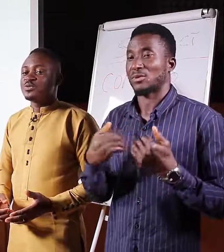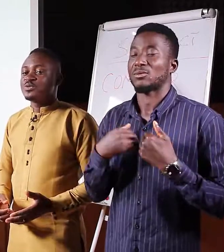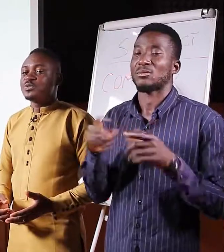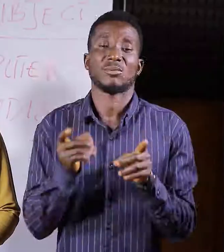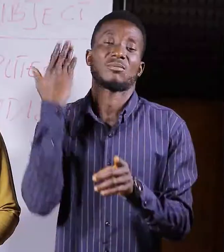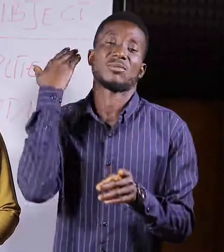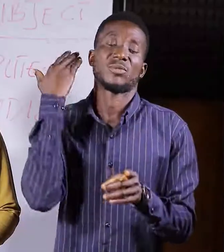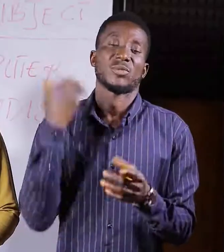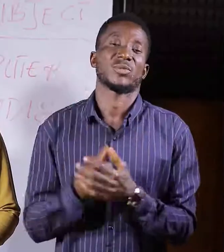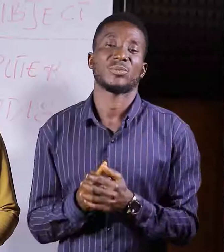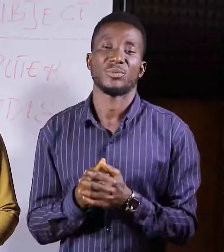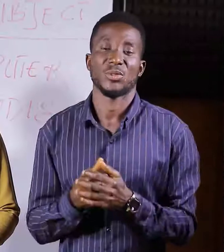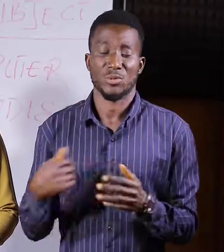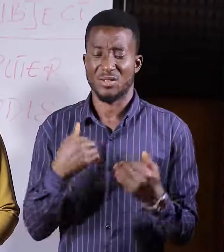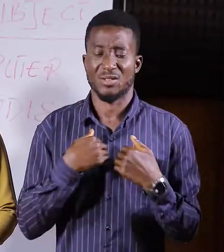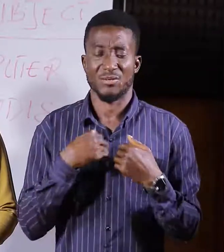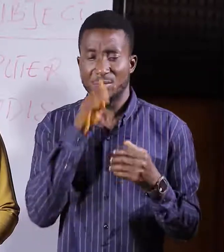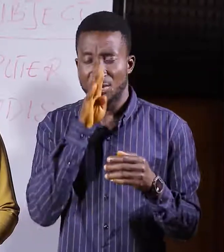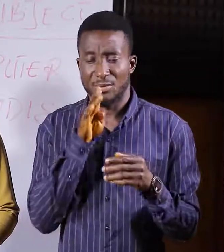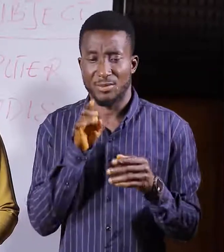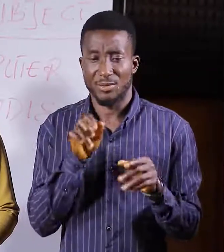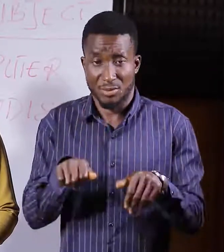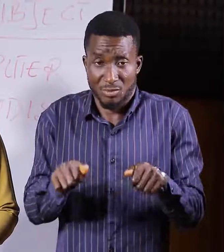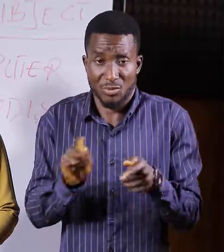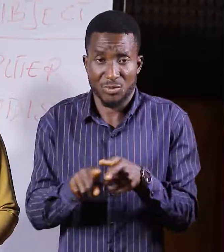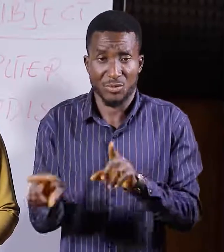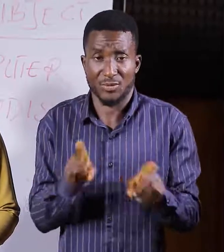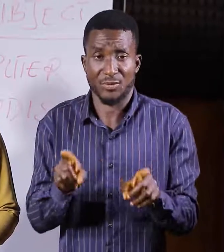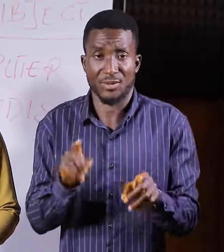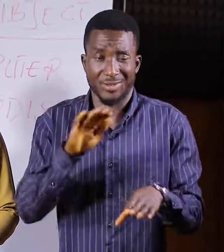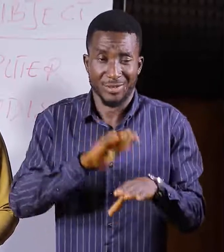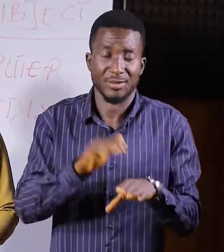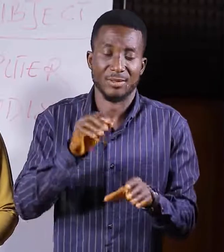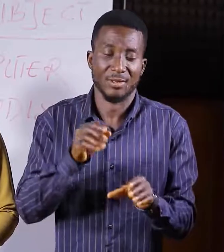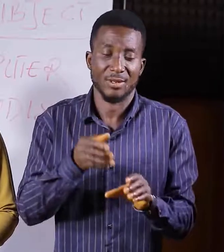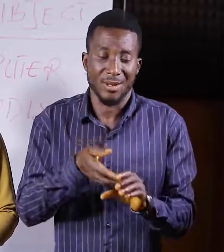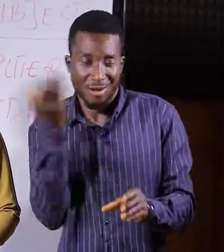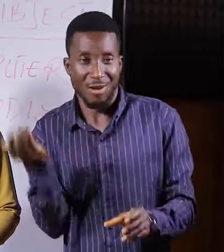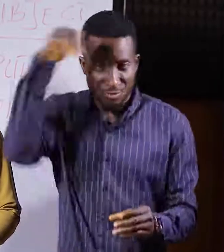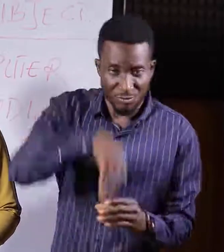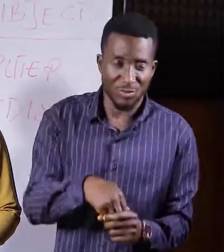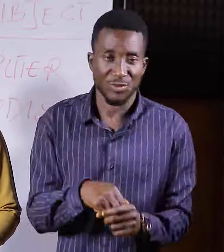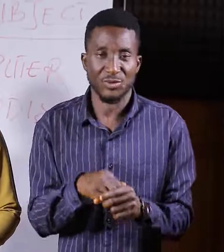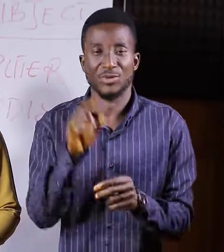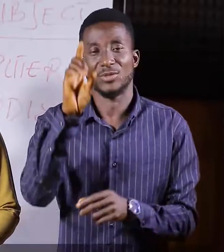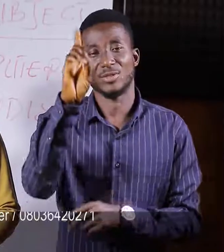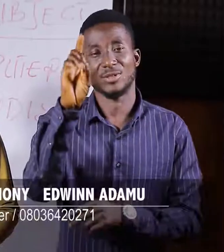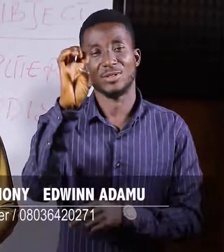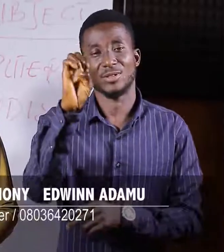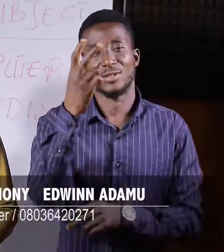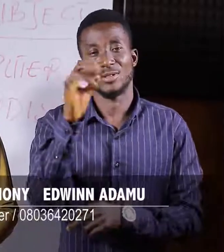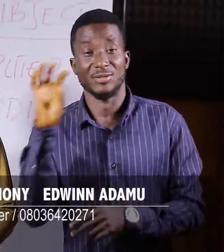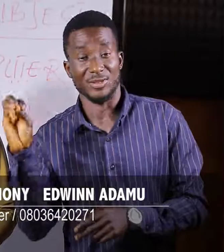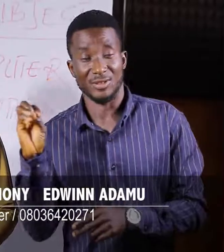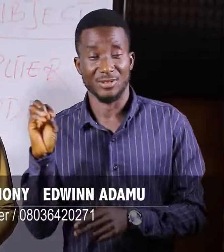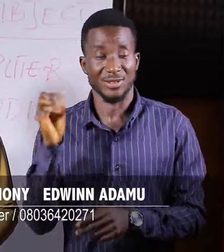to define an output device. Not to forget, my name is